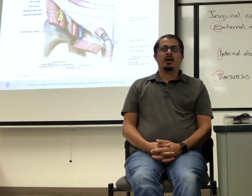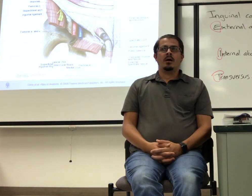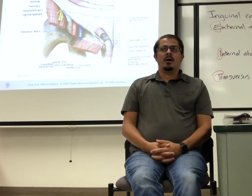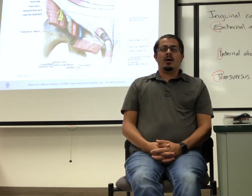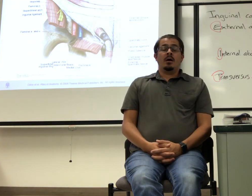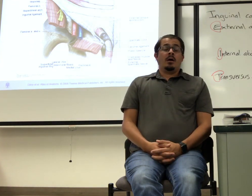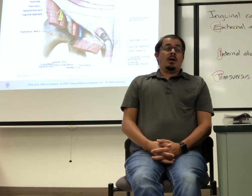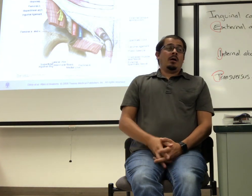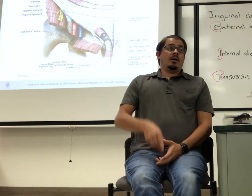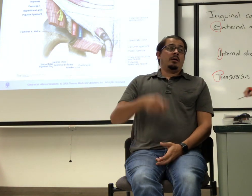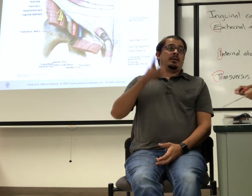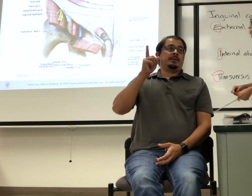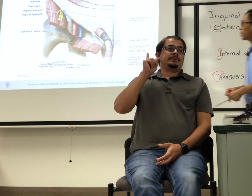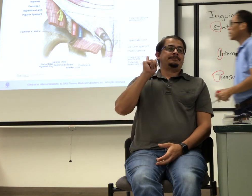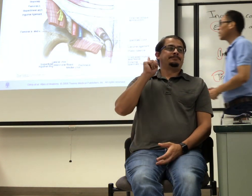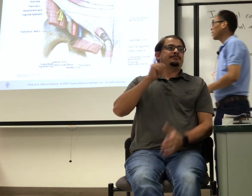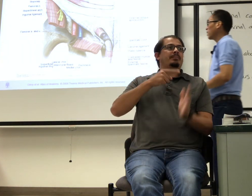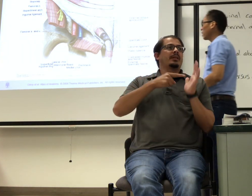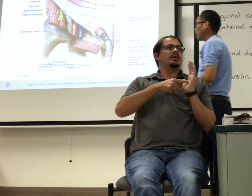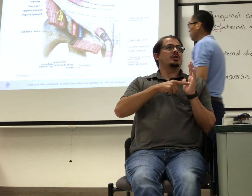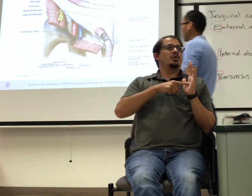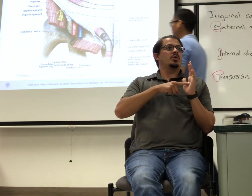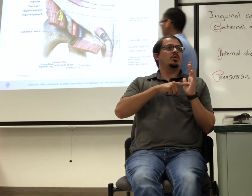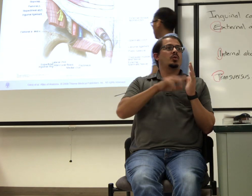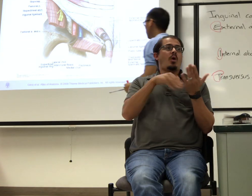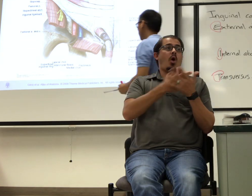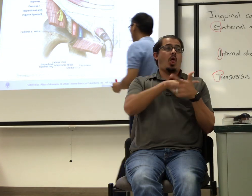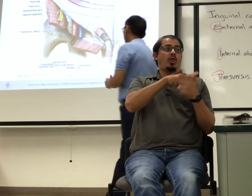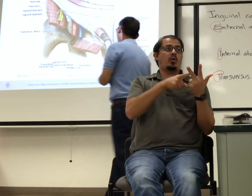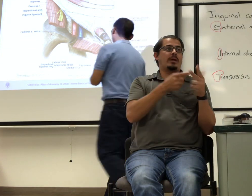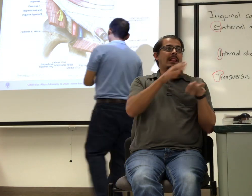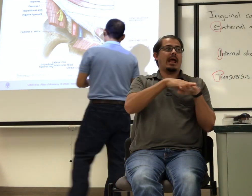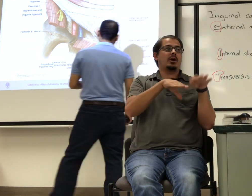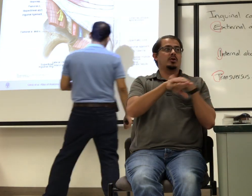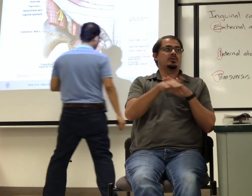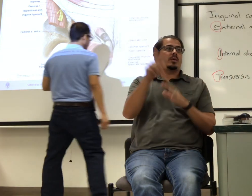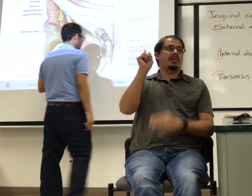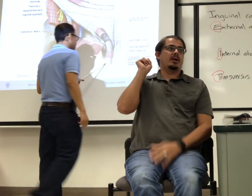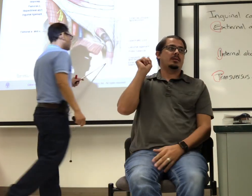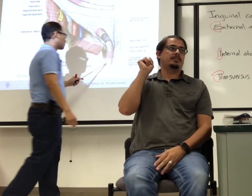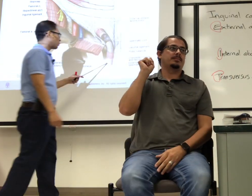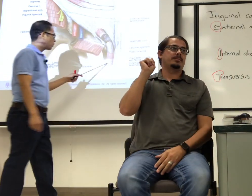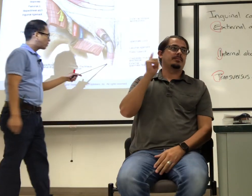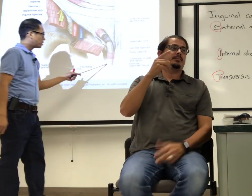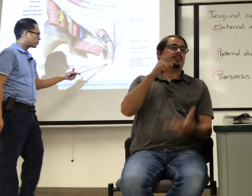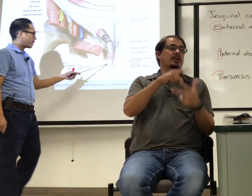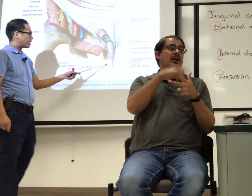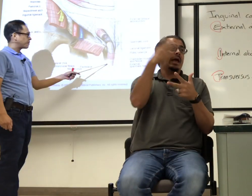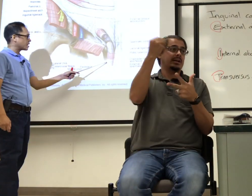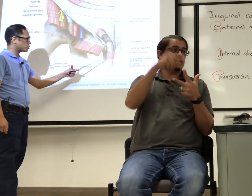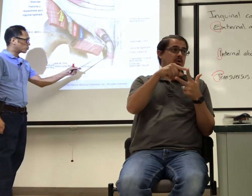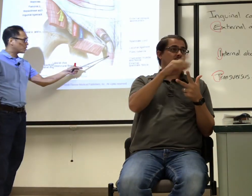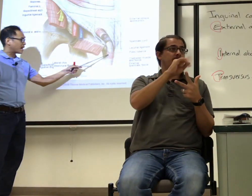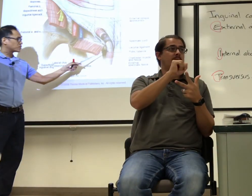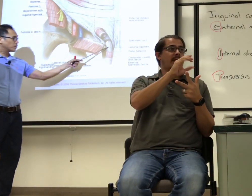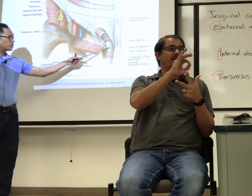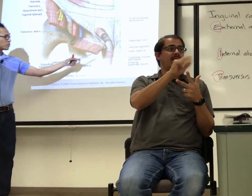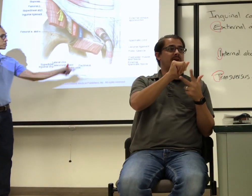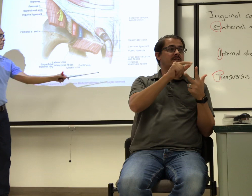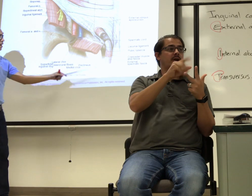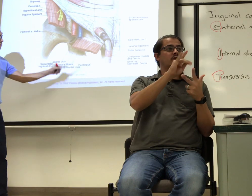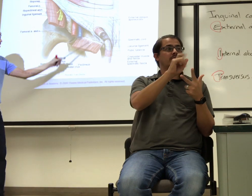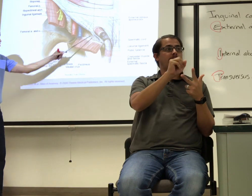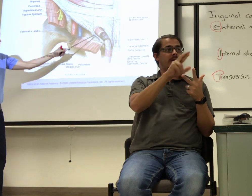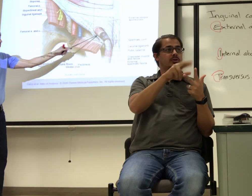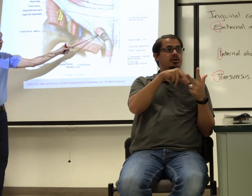What they do here is they show you all 3 layers right there. External spermatic fascia, cremaster,